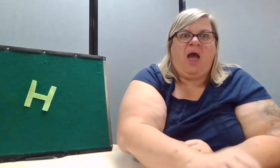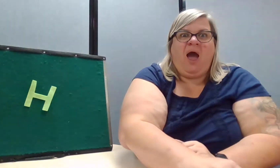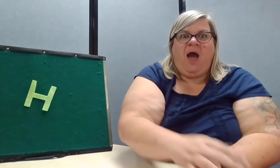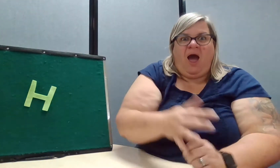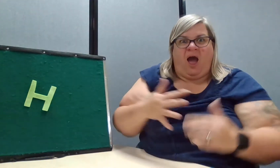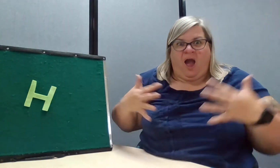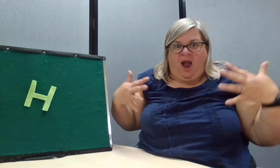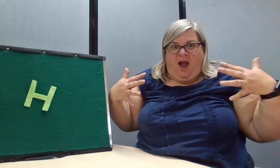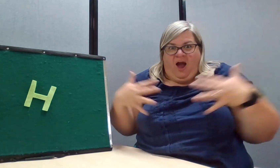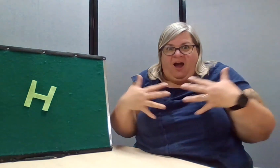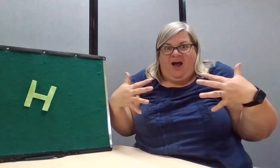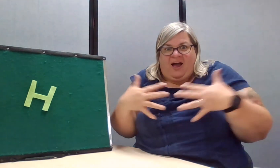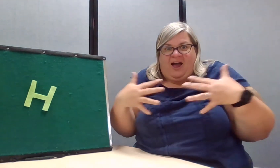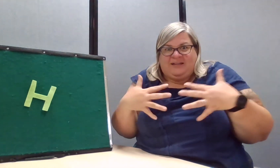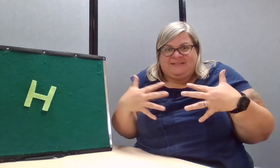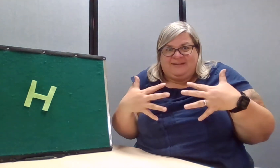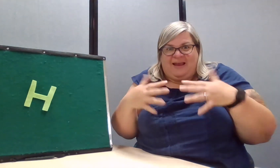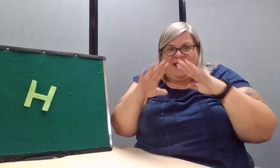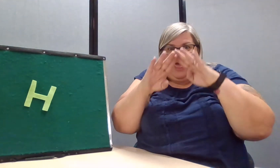a haunted house.